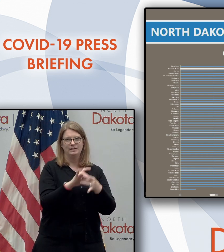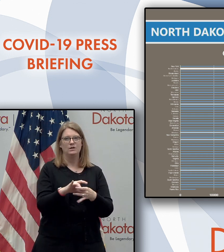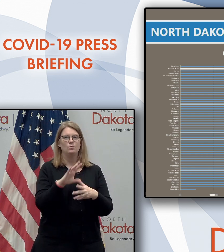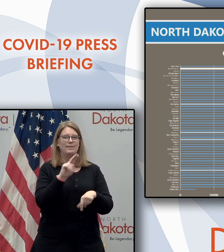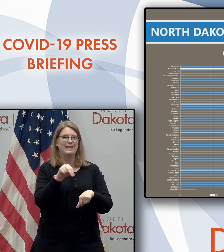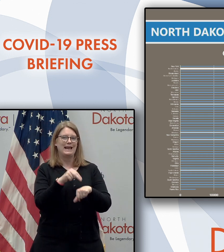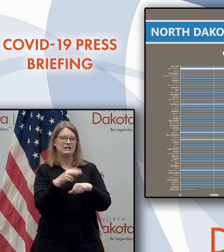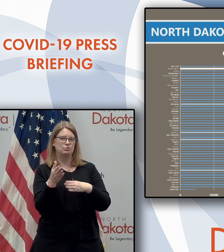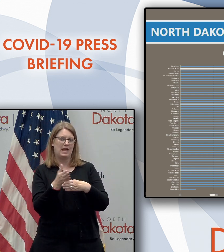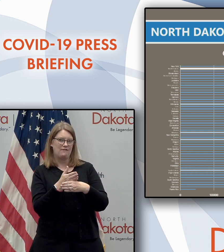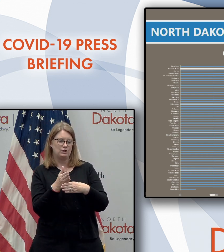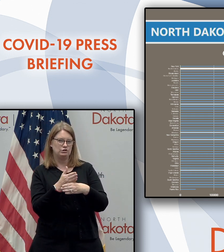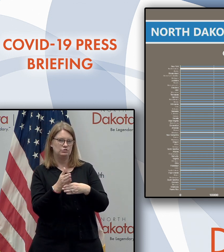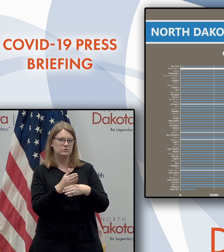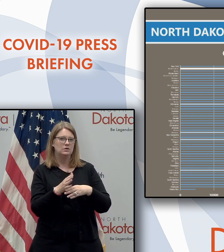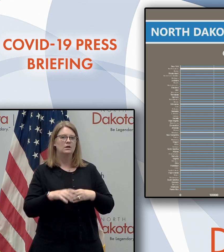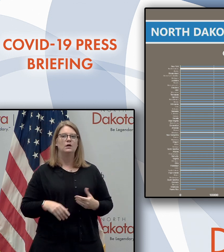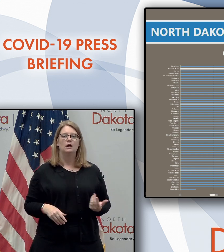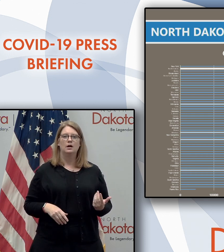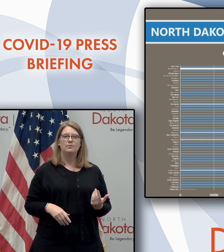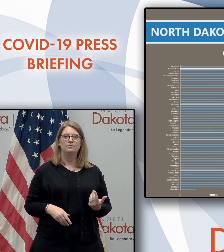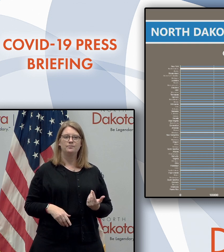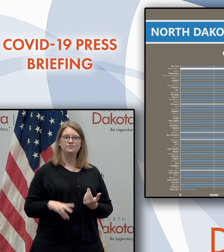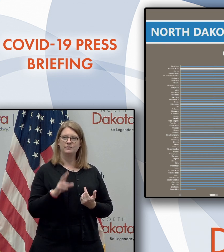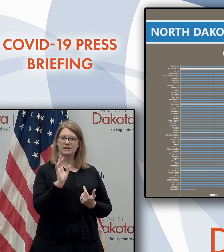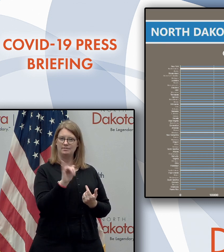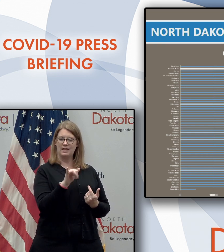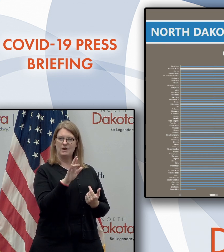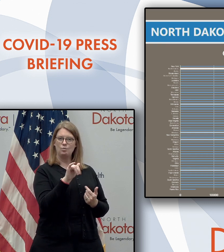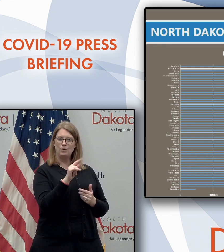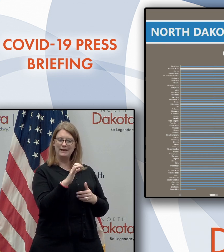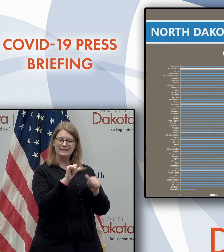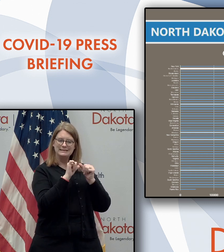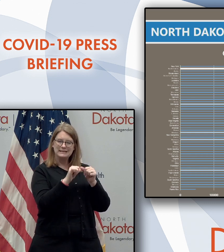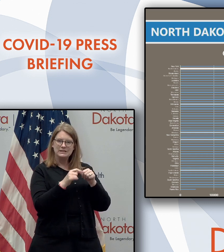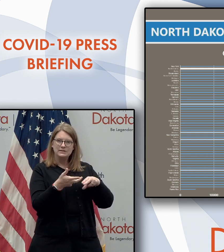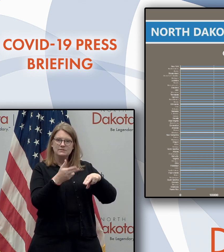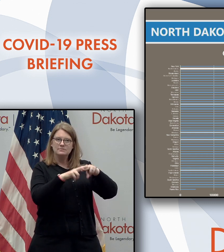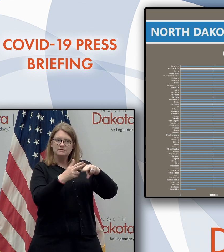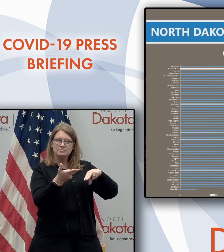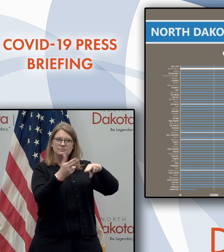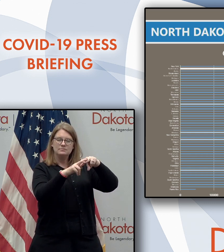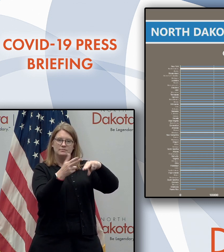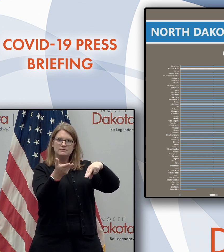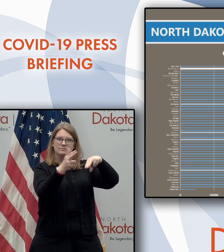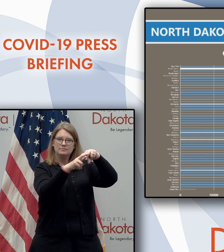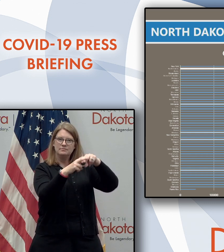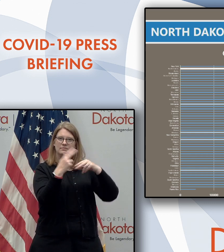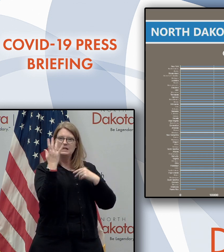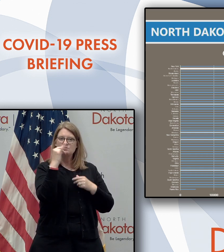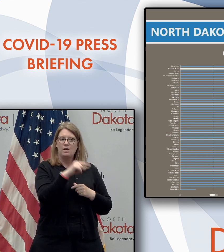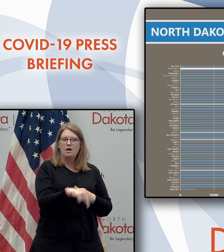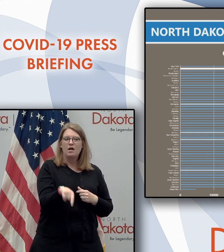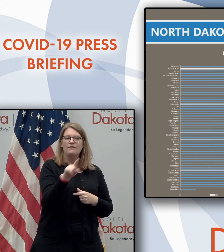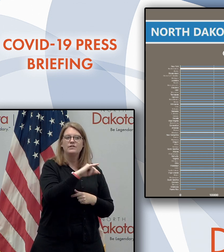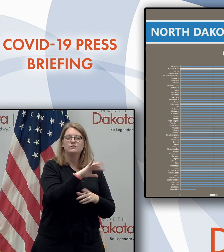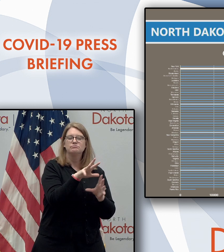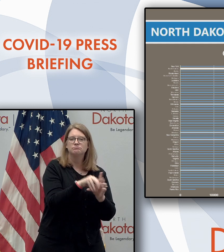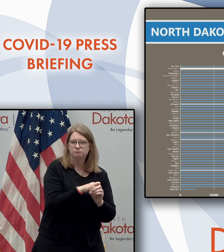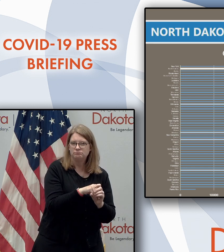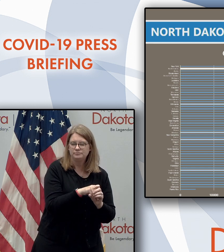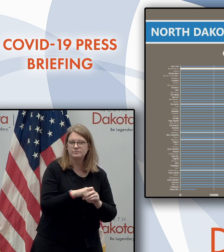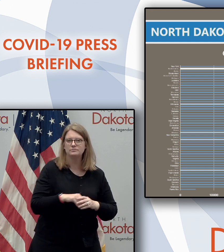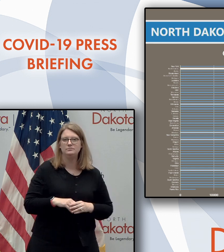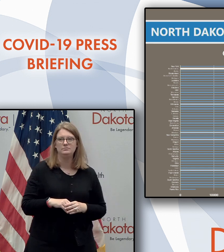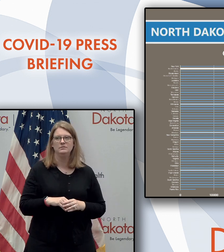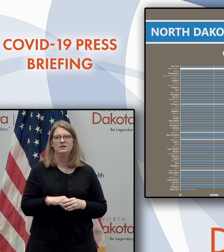national average. But that rate has continued to rise, and that's why we need everyone to do their part. But we know